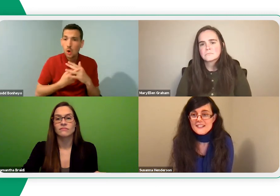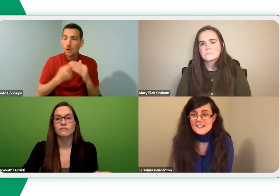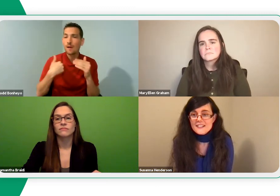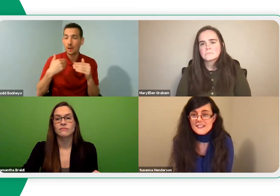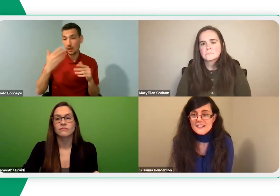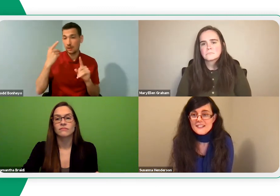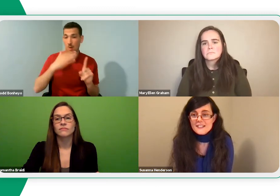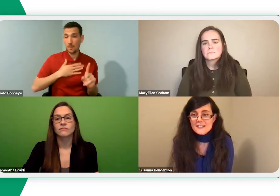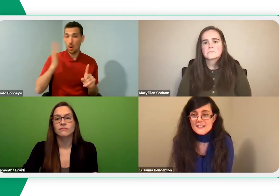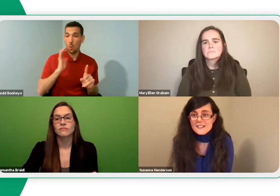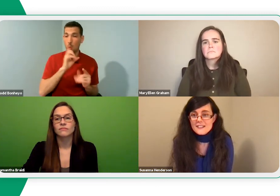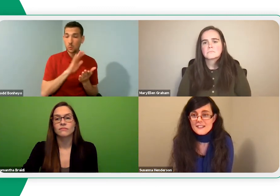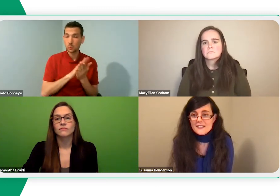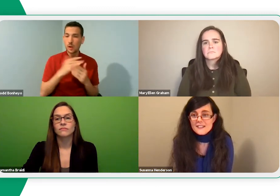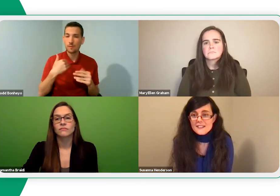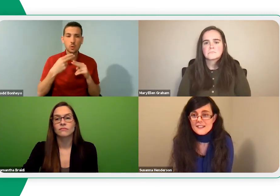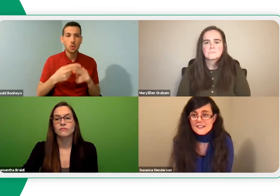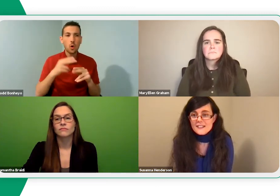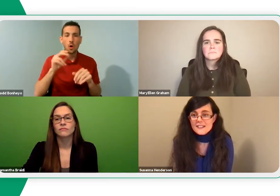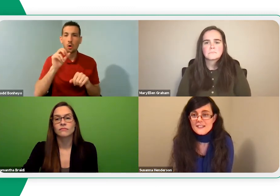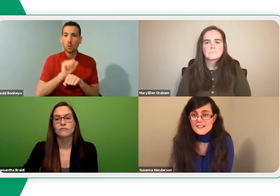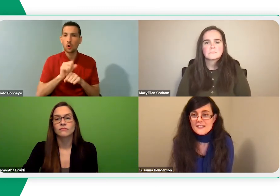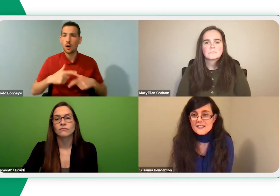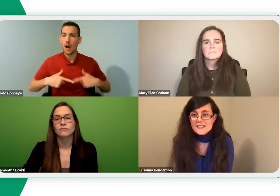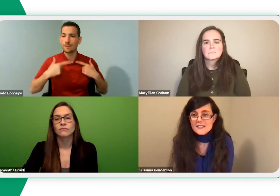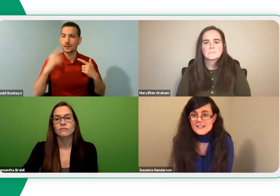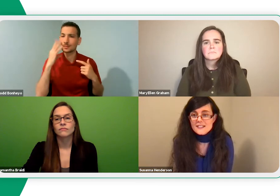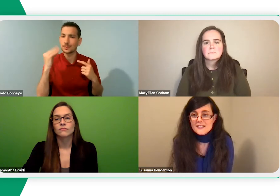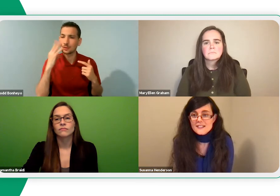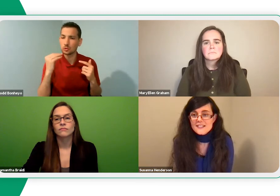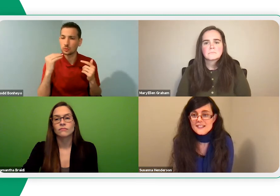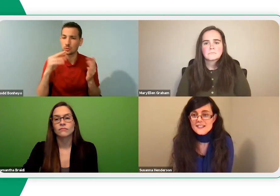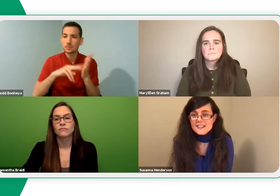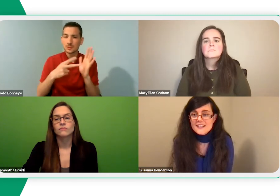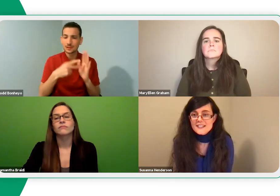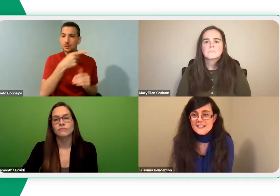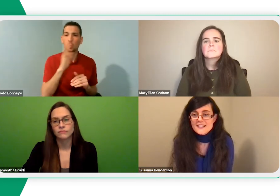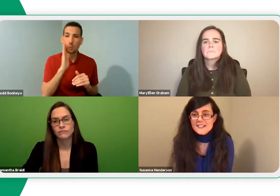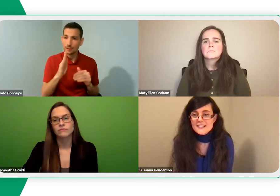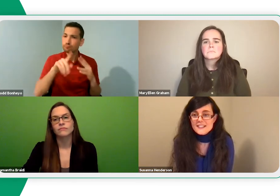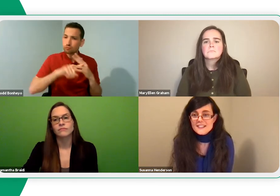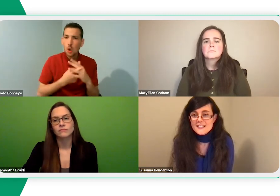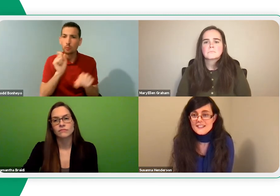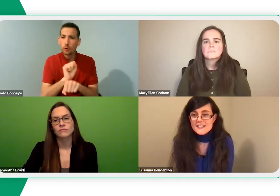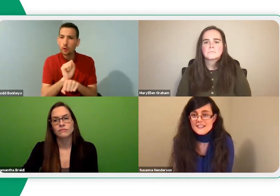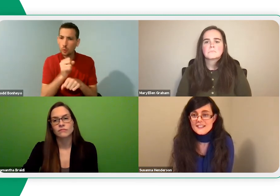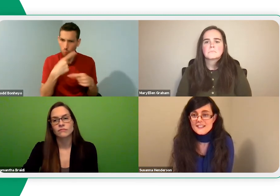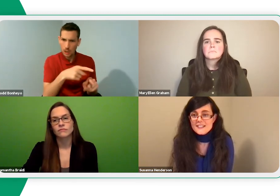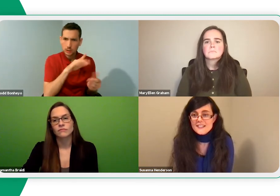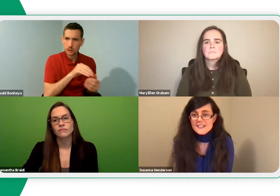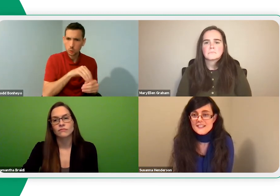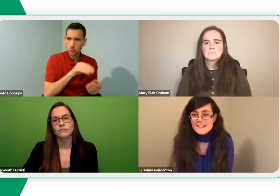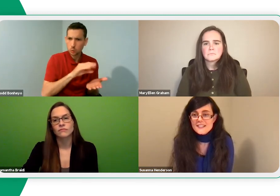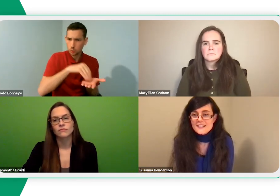alternative program that you're talking about, where I know in my old school, they called it work-life experience,